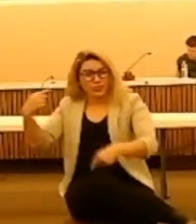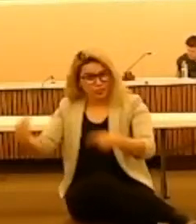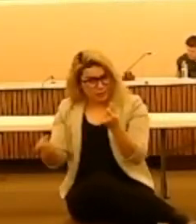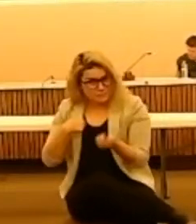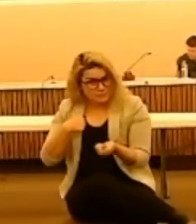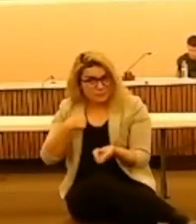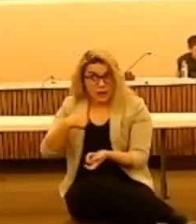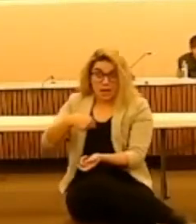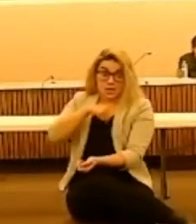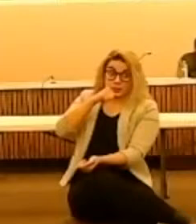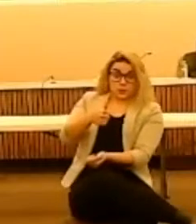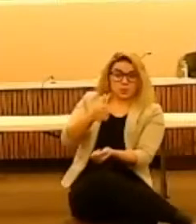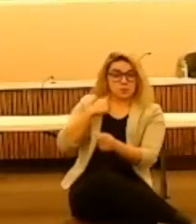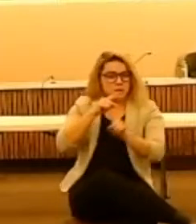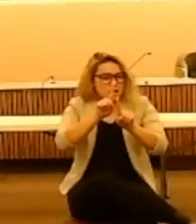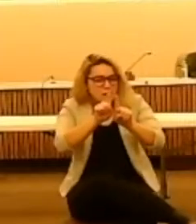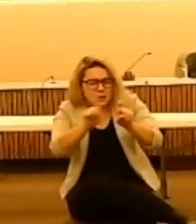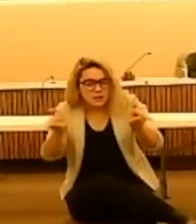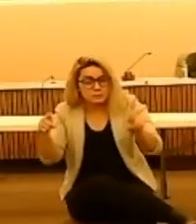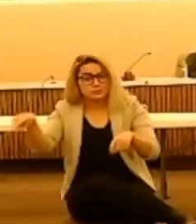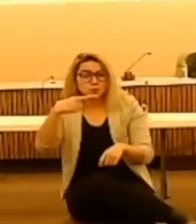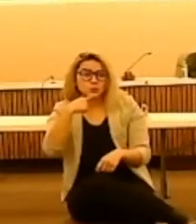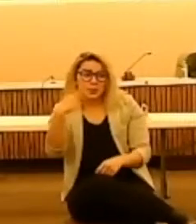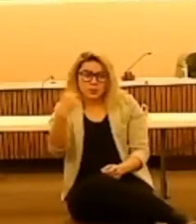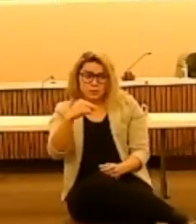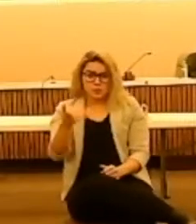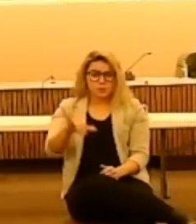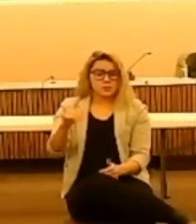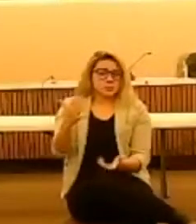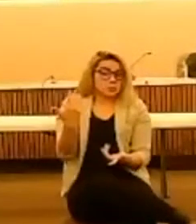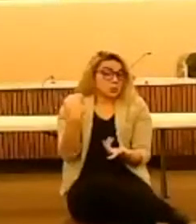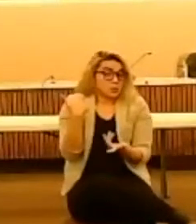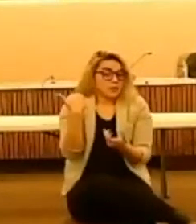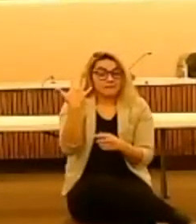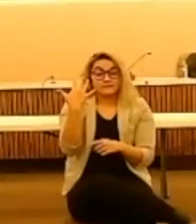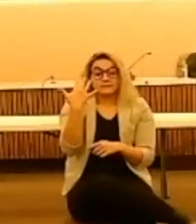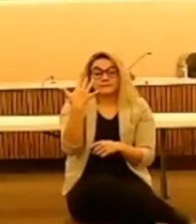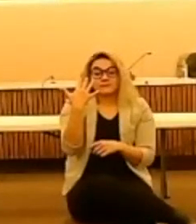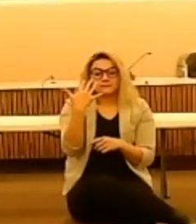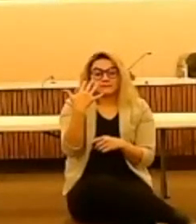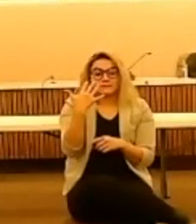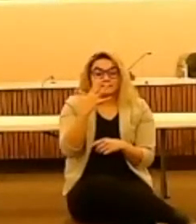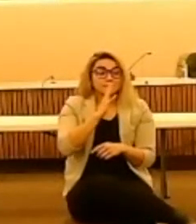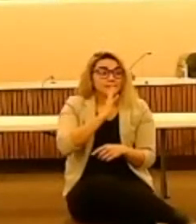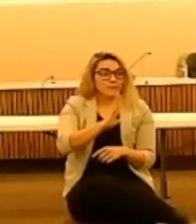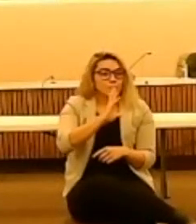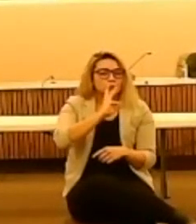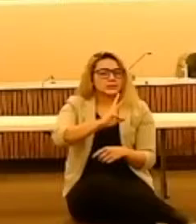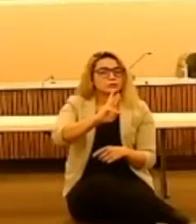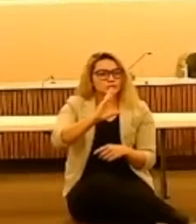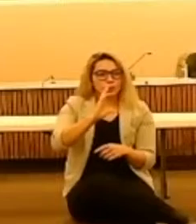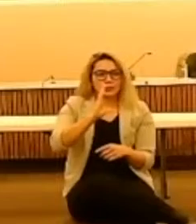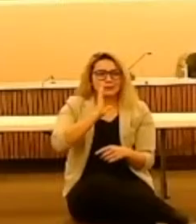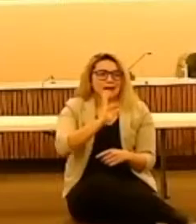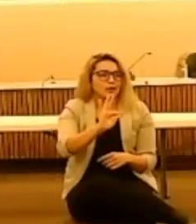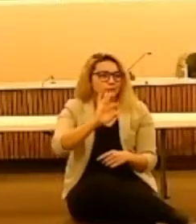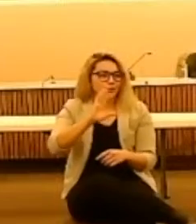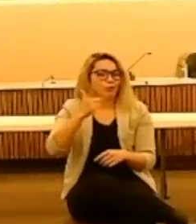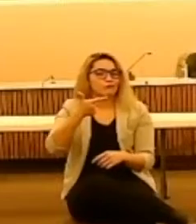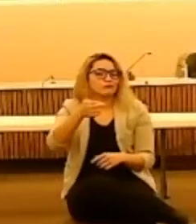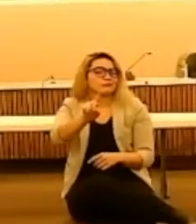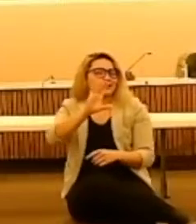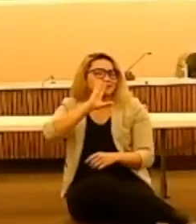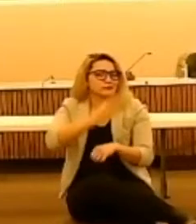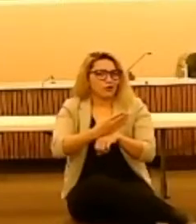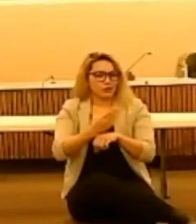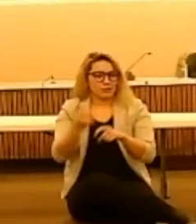to be honest with you, if there was a problem, I have a 5-year-old, 6-year-old, and 9-year-old granddaughter that come here weekly, and they play under